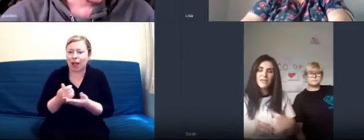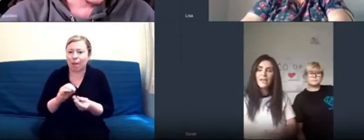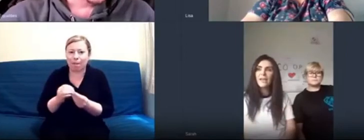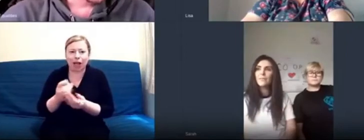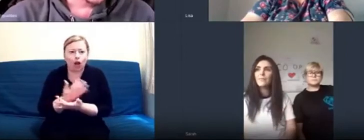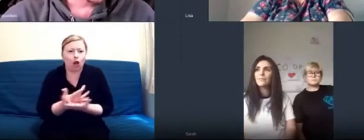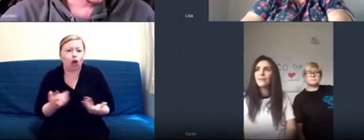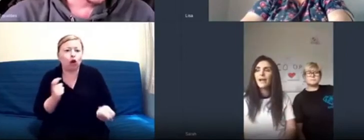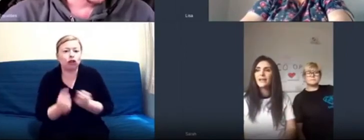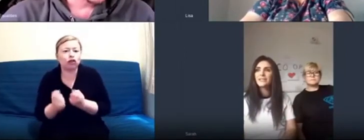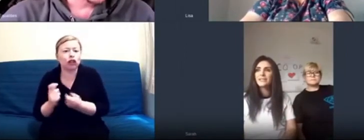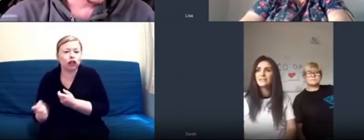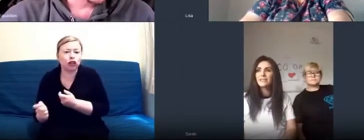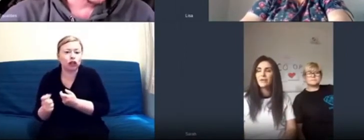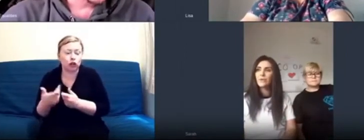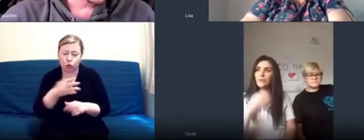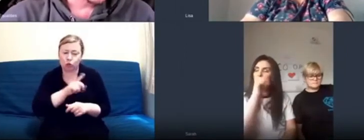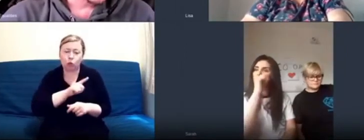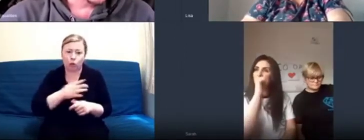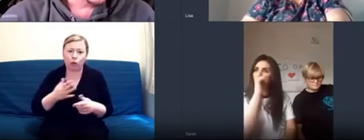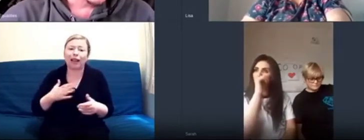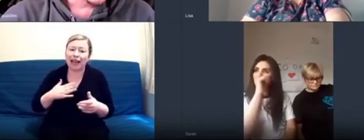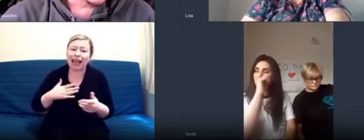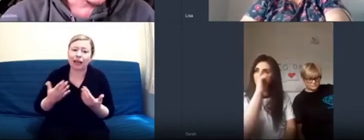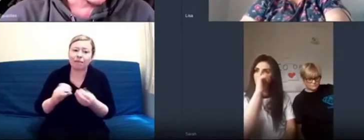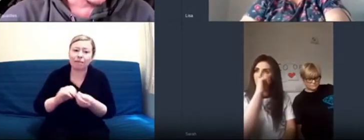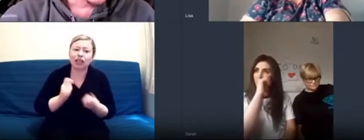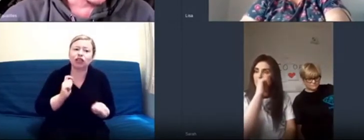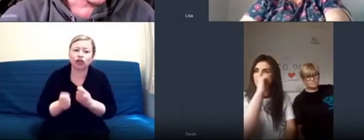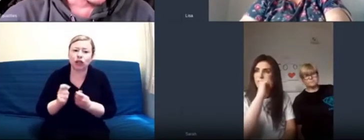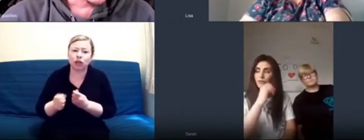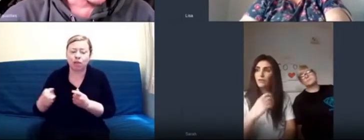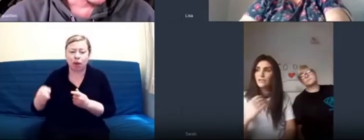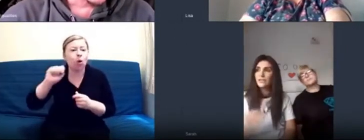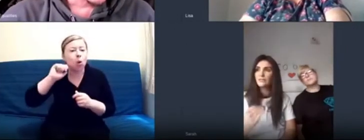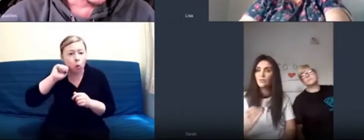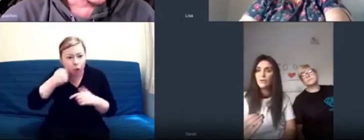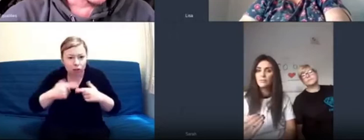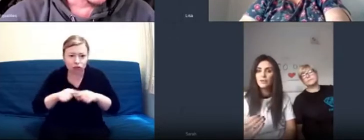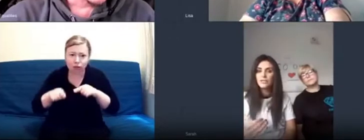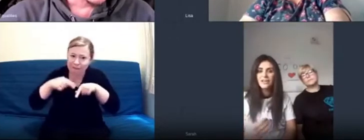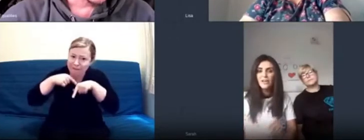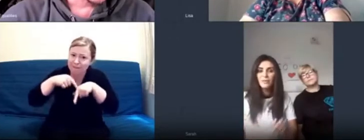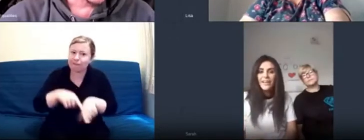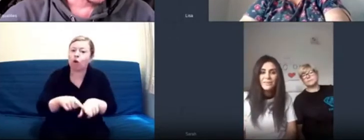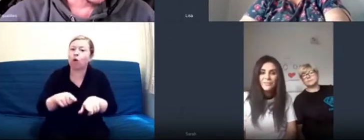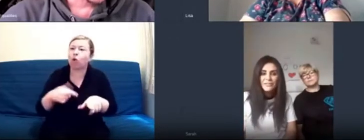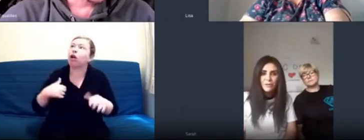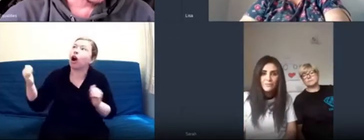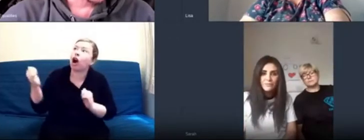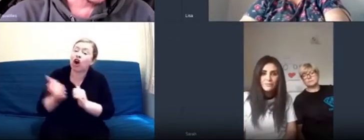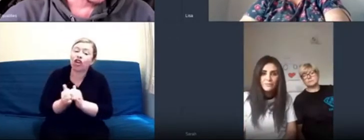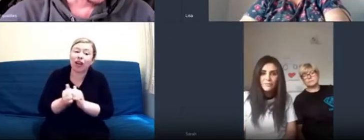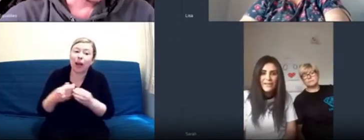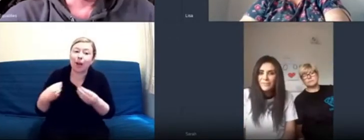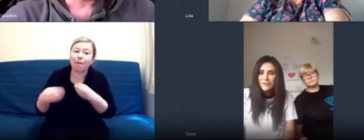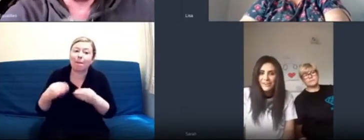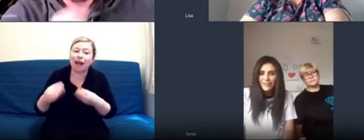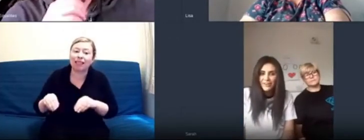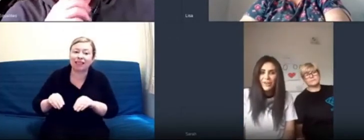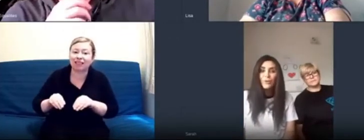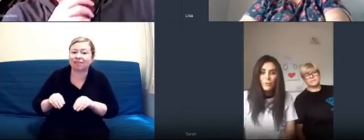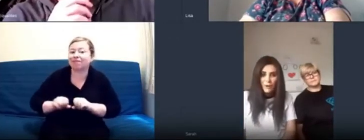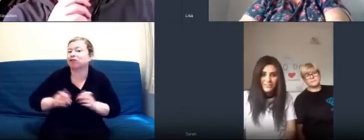changes. And yeah, we will take the plastic free pledge, which we've not done at the moment because we can't commit to it. We'd